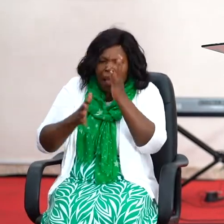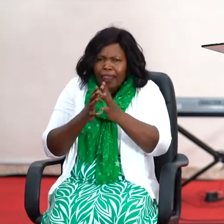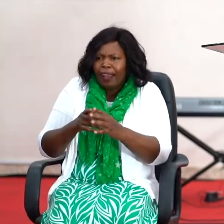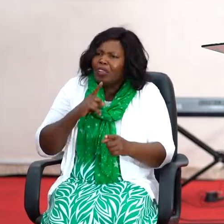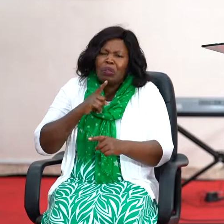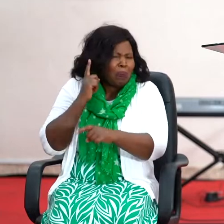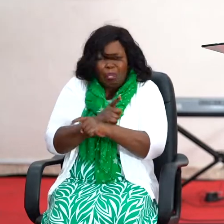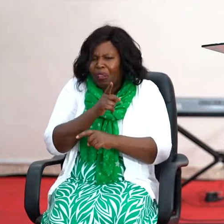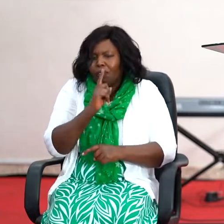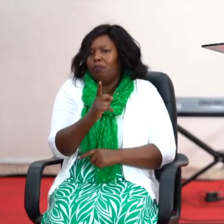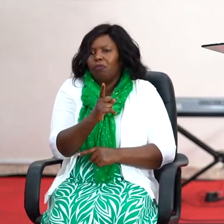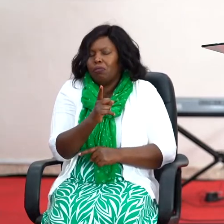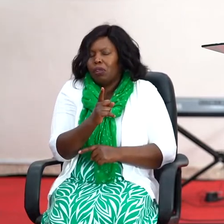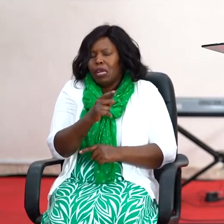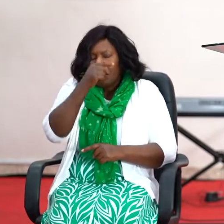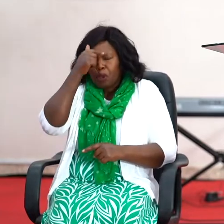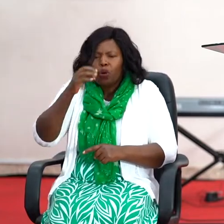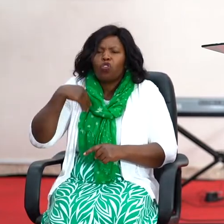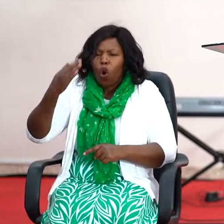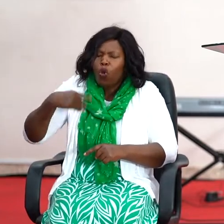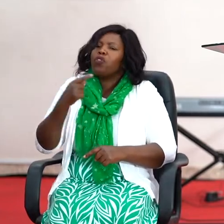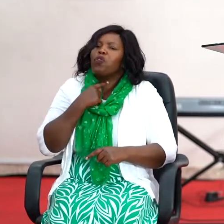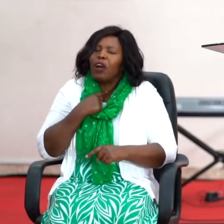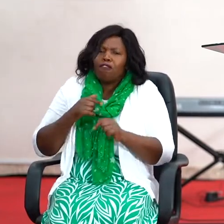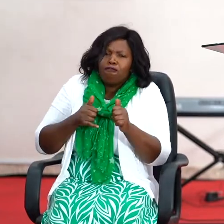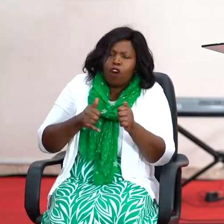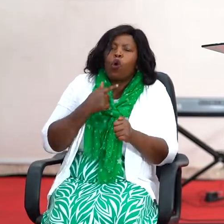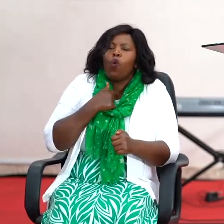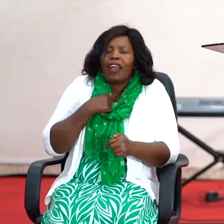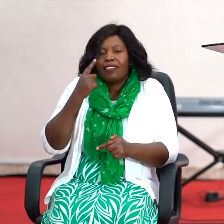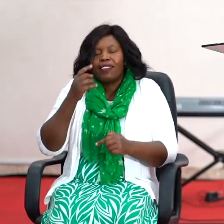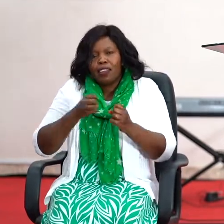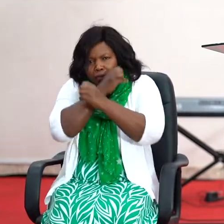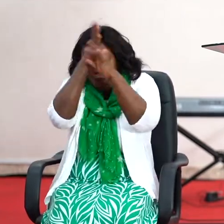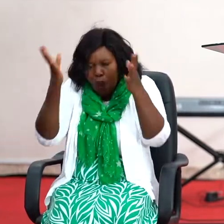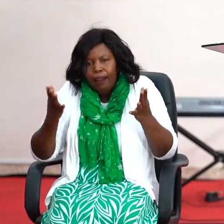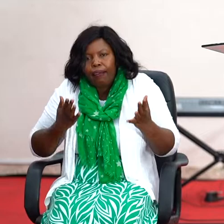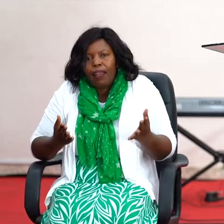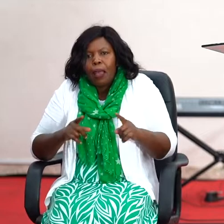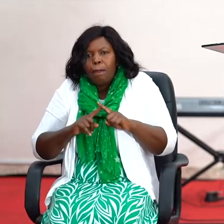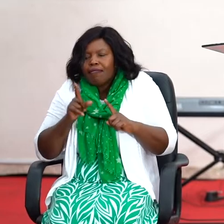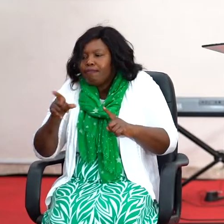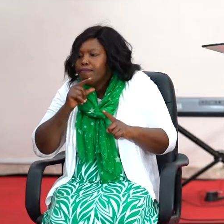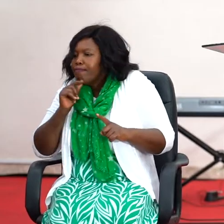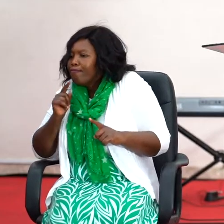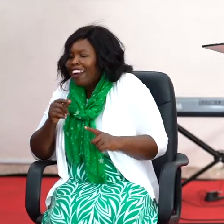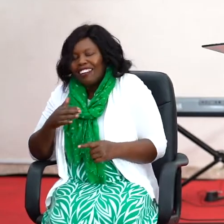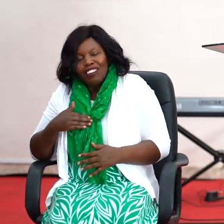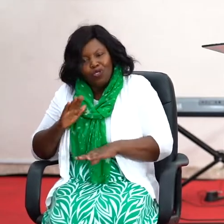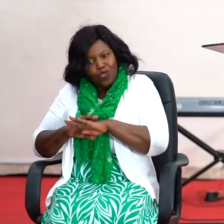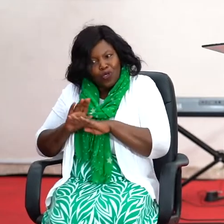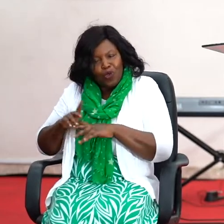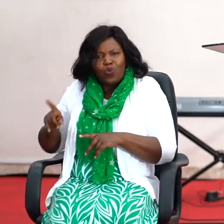them because they always wanted to see miracles. But this man, I admire his, you know,